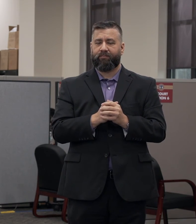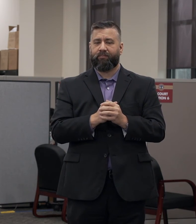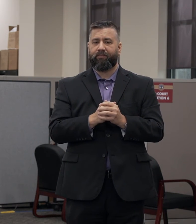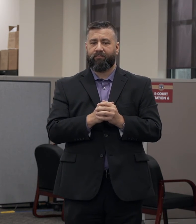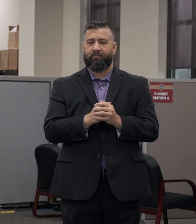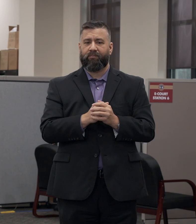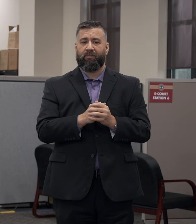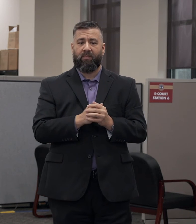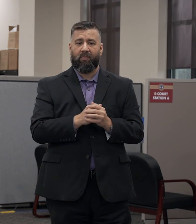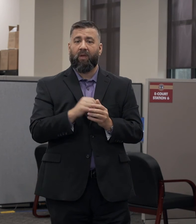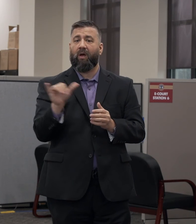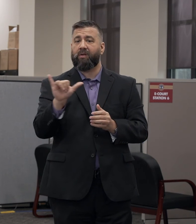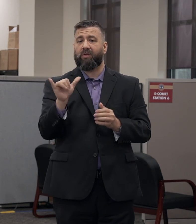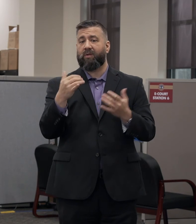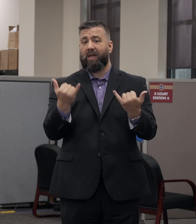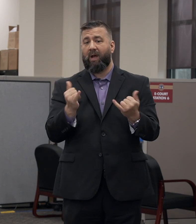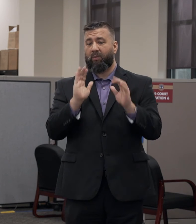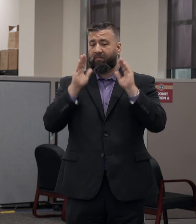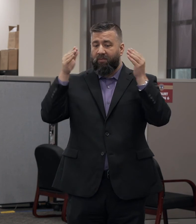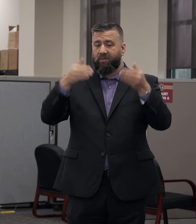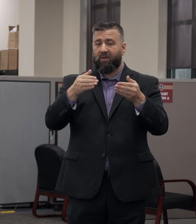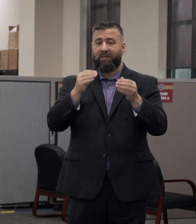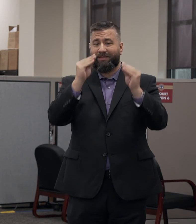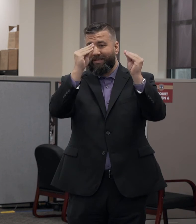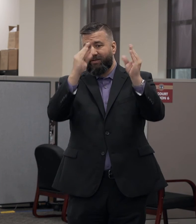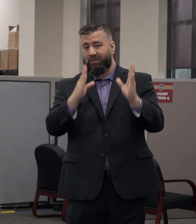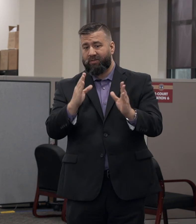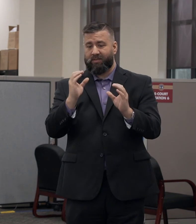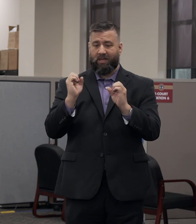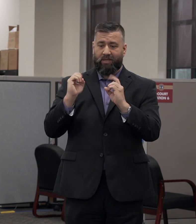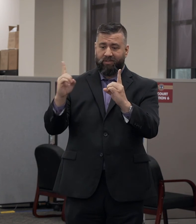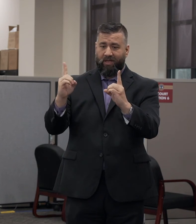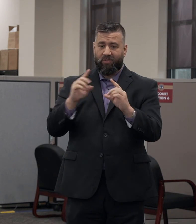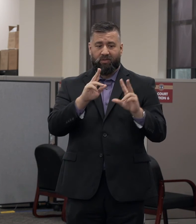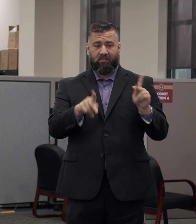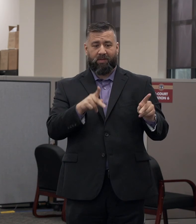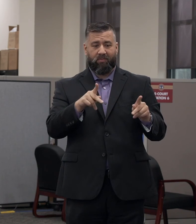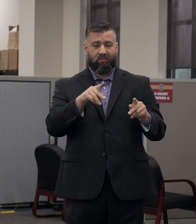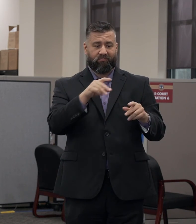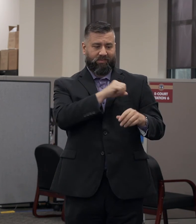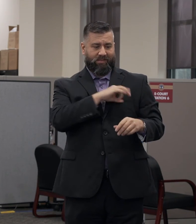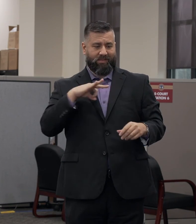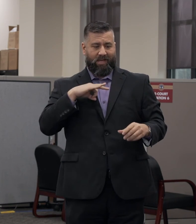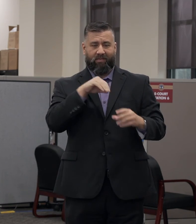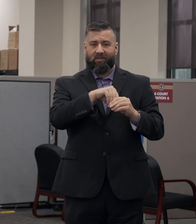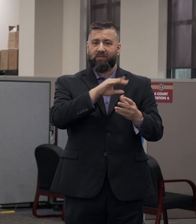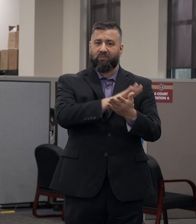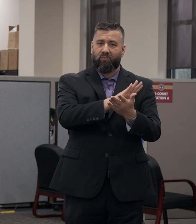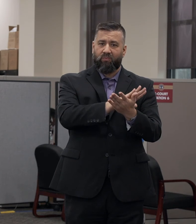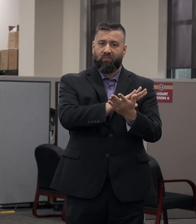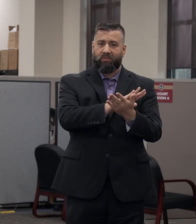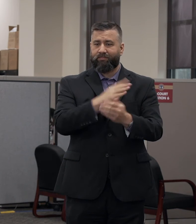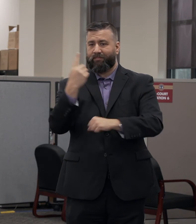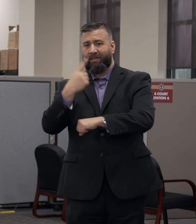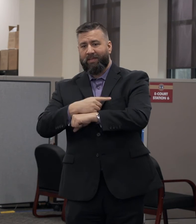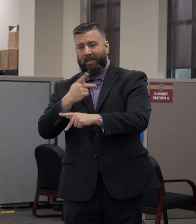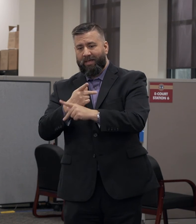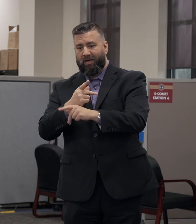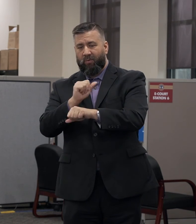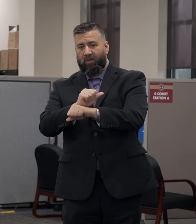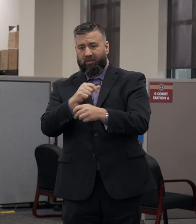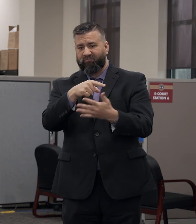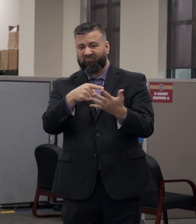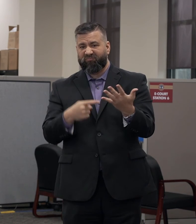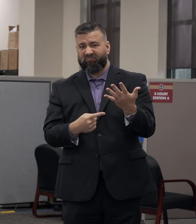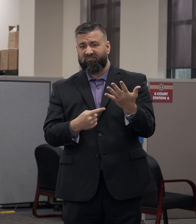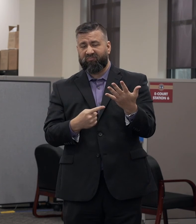on teachers, educators, people who work in schools and in our daycare workers. And some of those